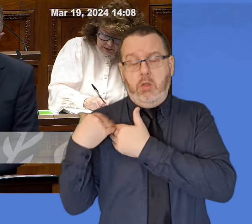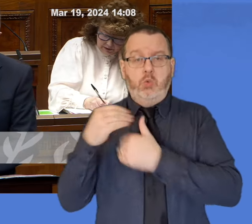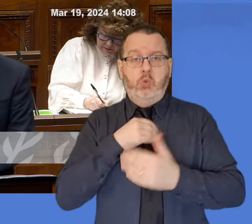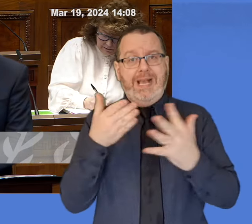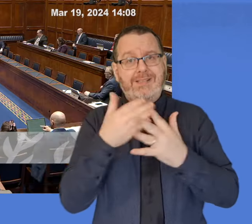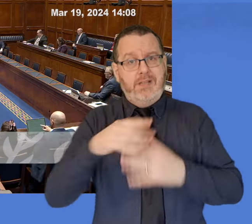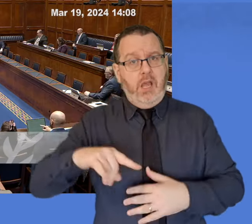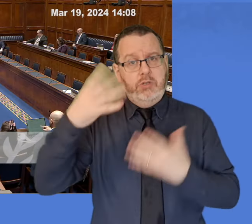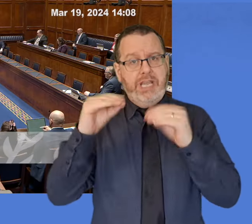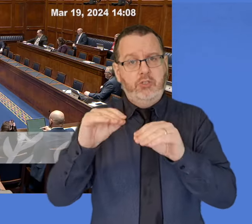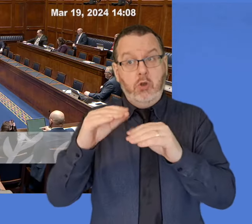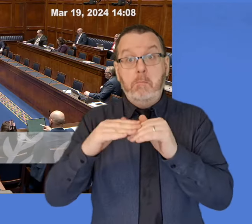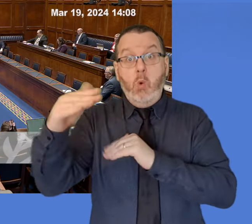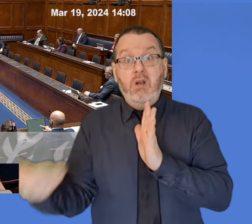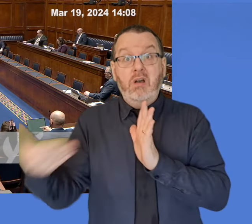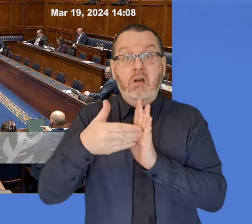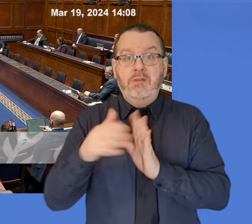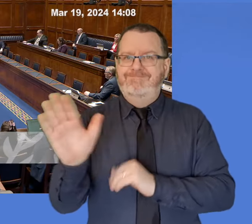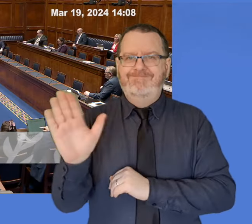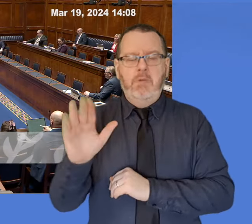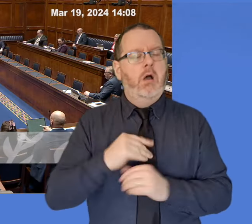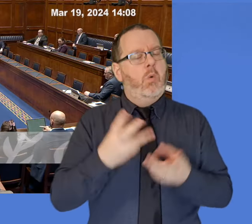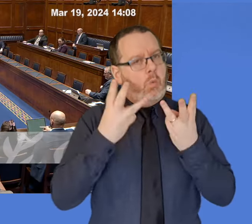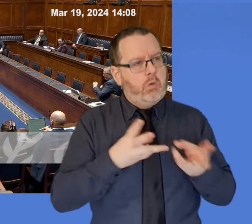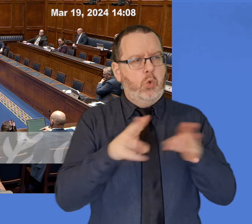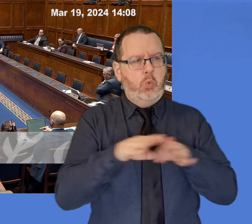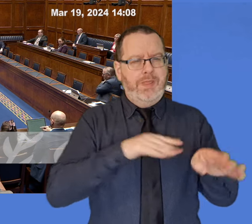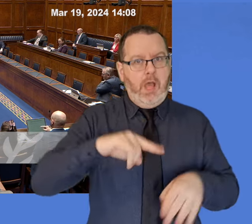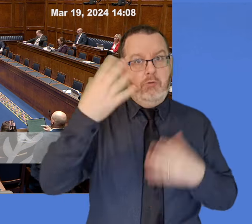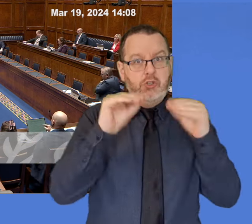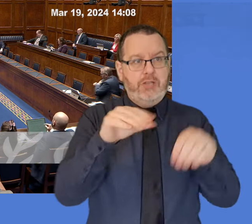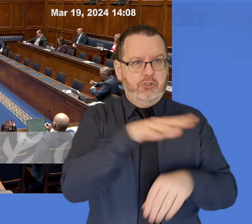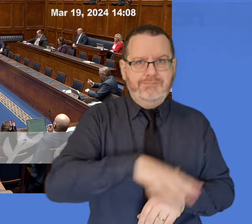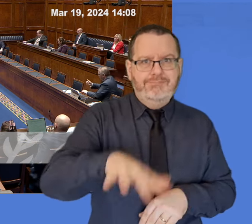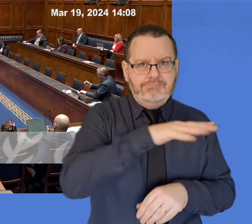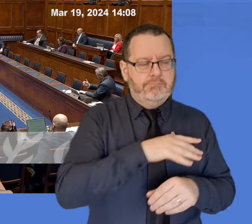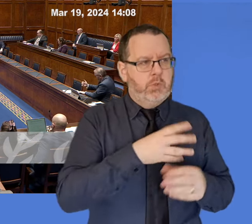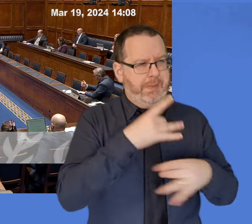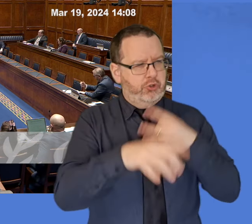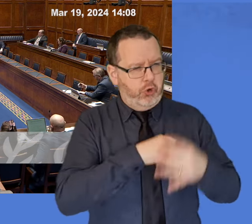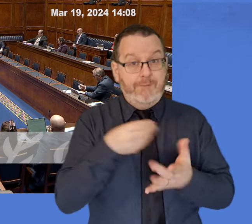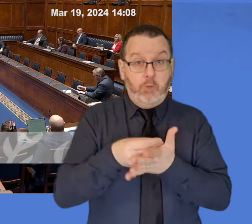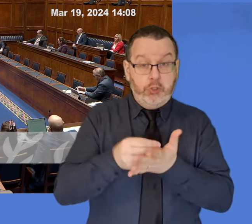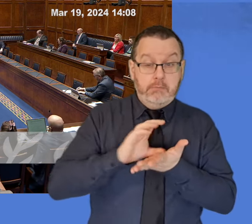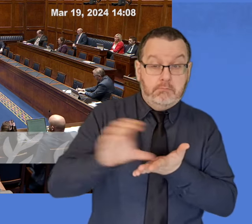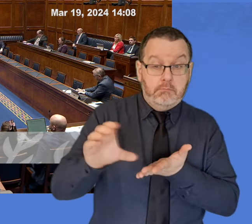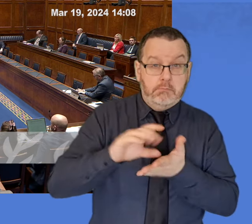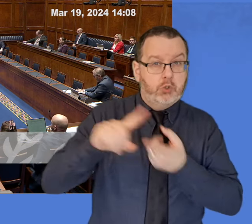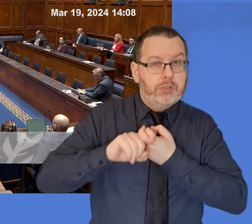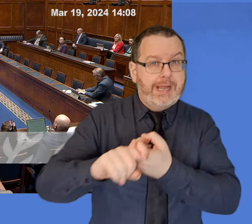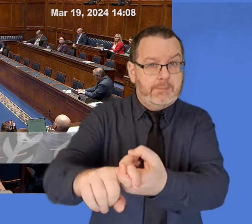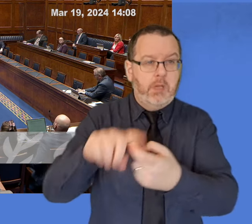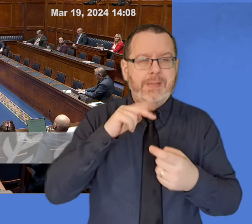committed to working with the higher education sector to embed sustainable funding arrangements that enable the sector to thrive and create more opportunities for our